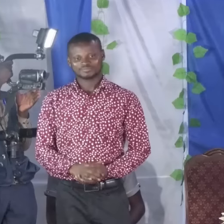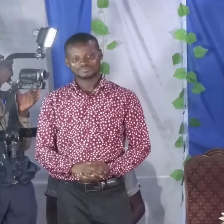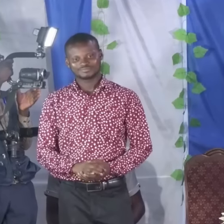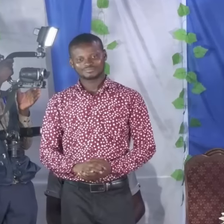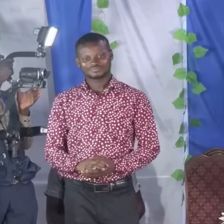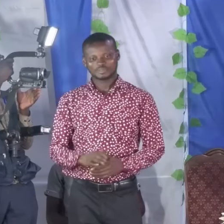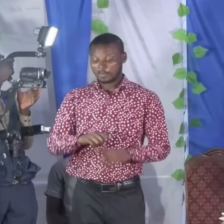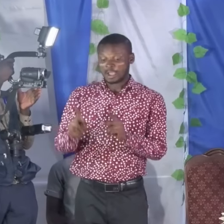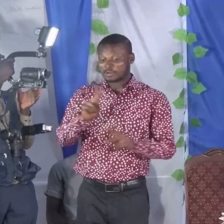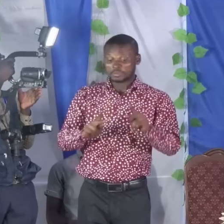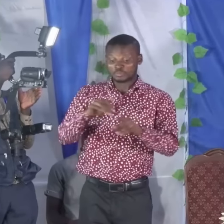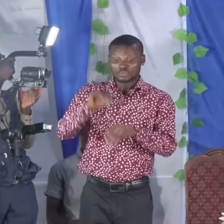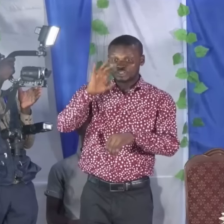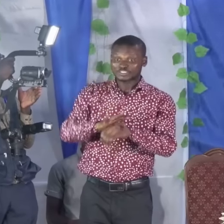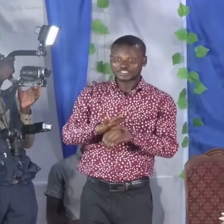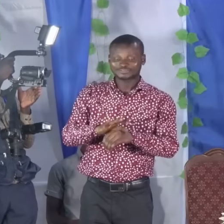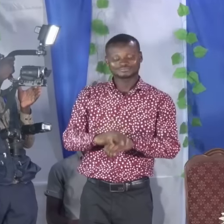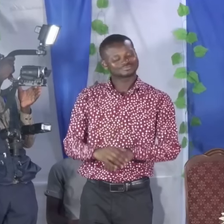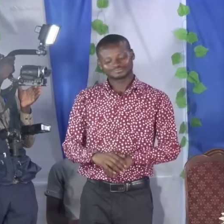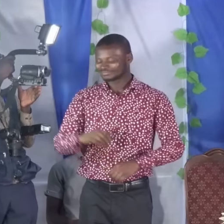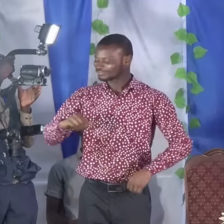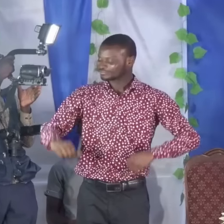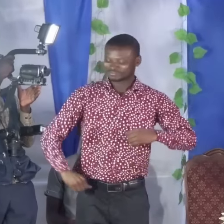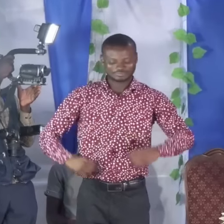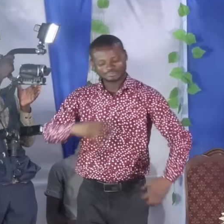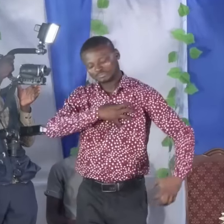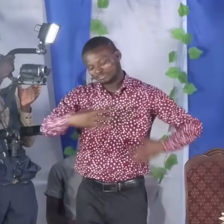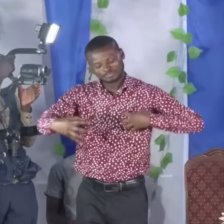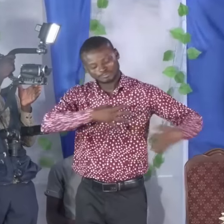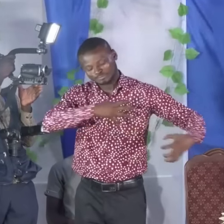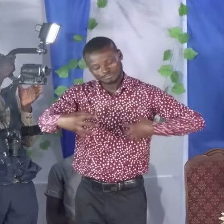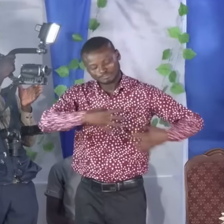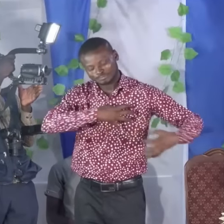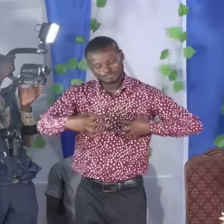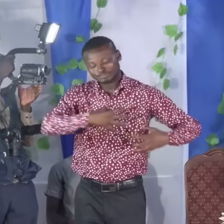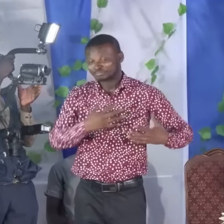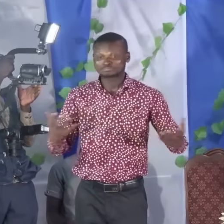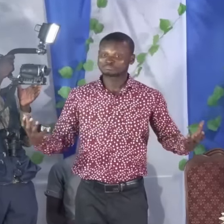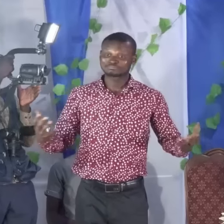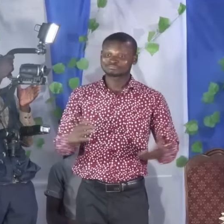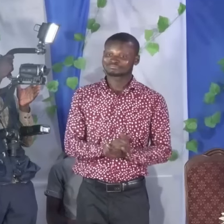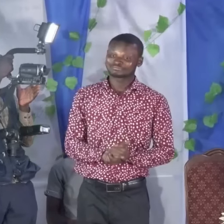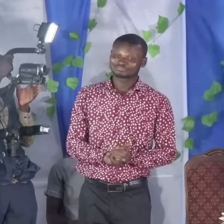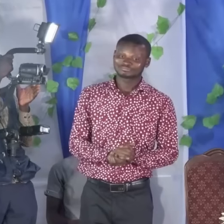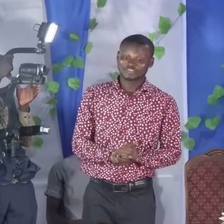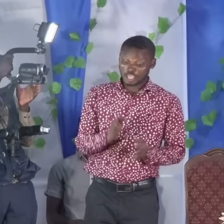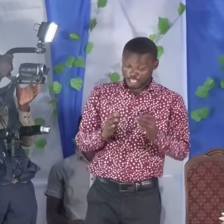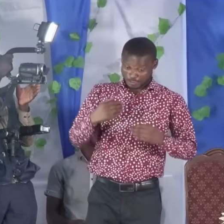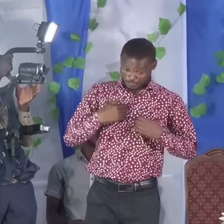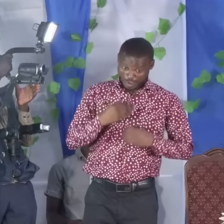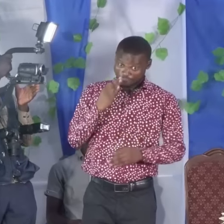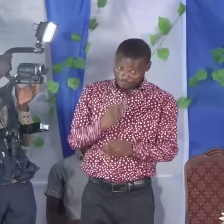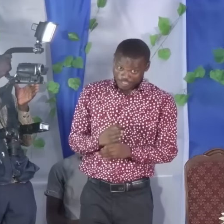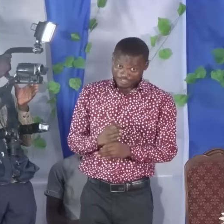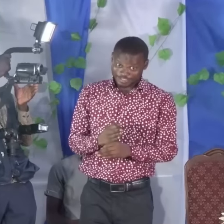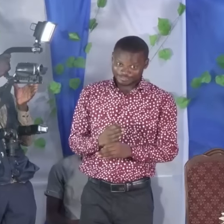one. When you go for better, so Mousica, a manu busto. Whatever you tell me.